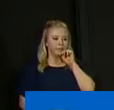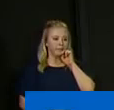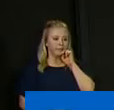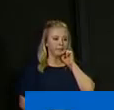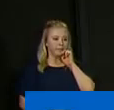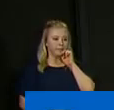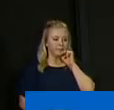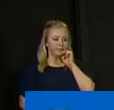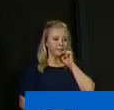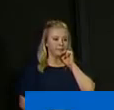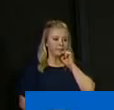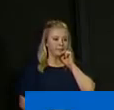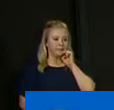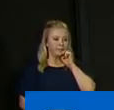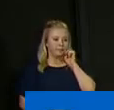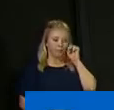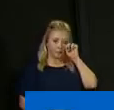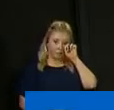Thank you.